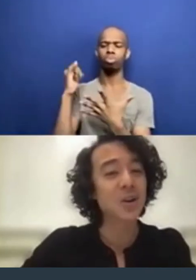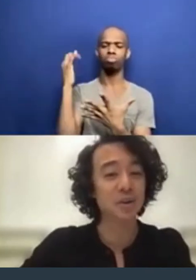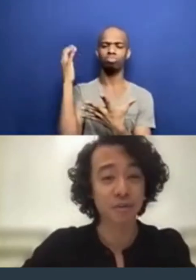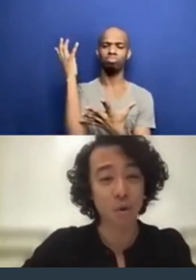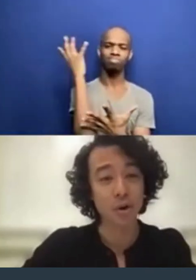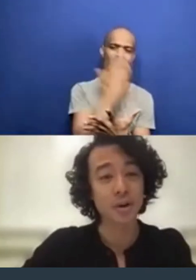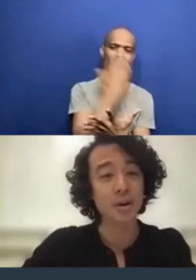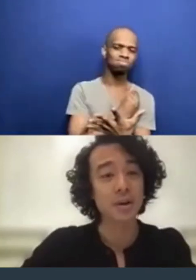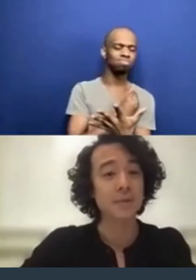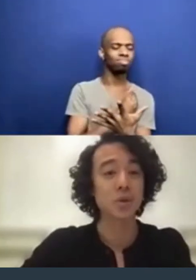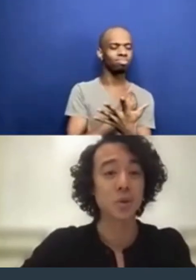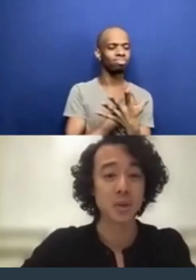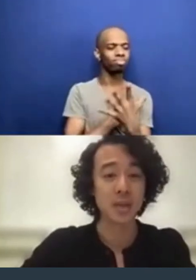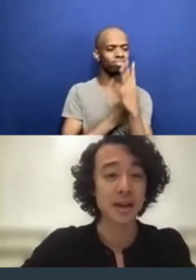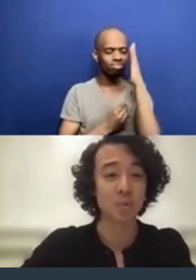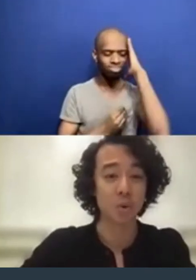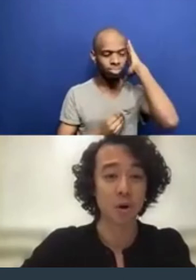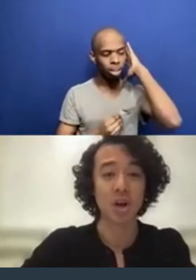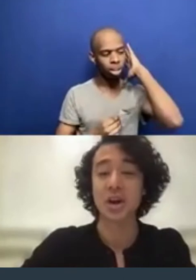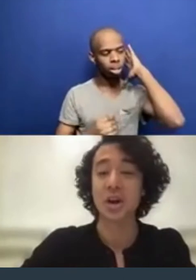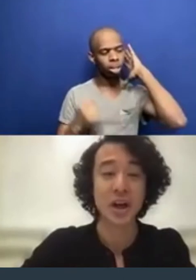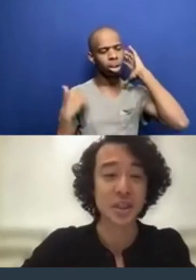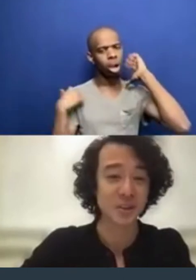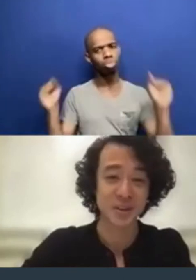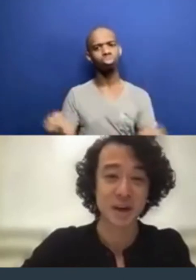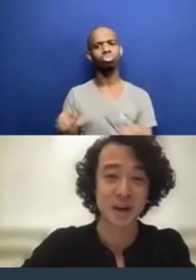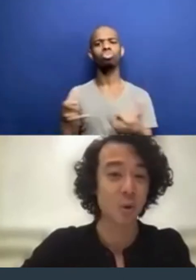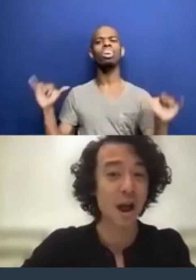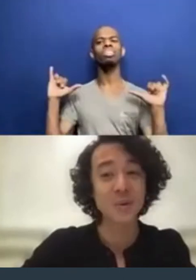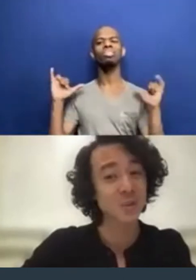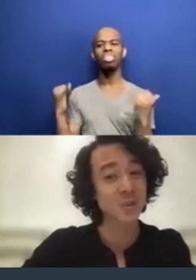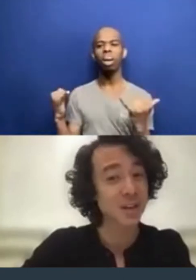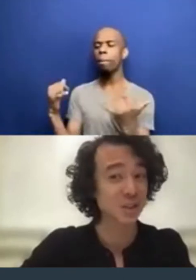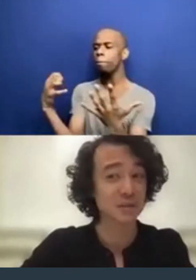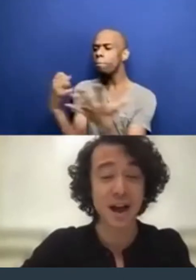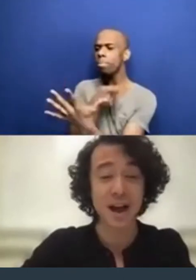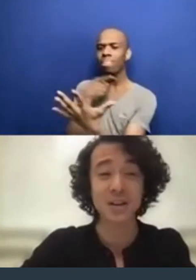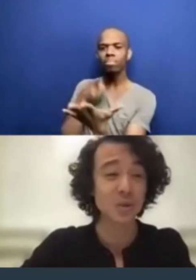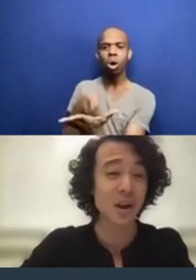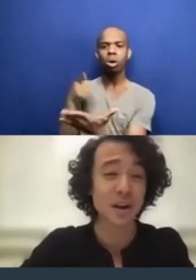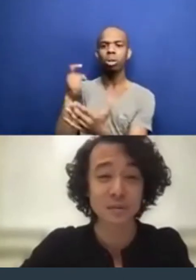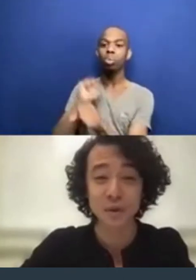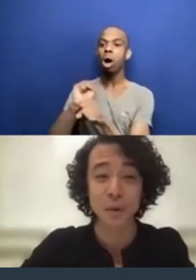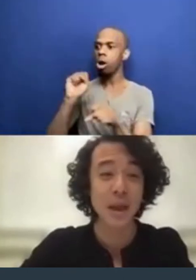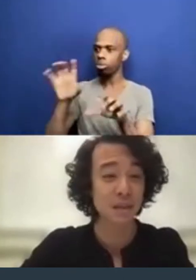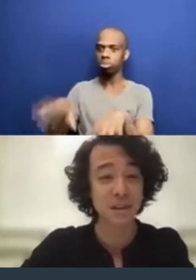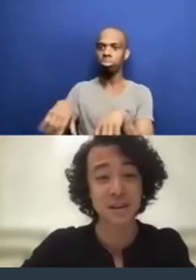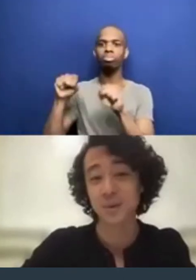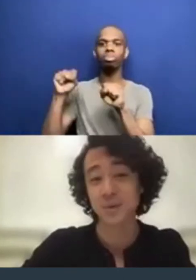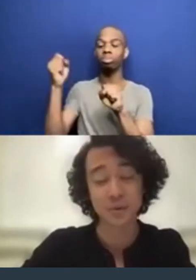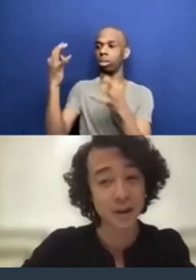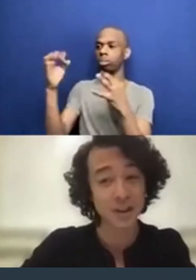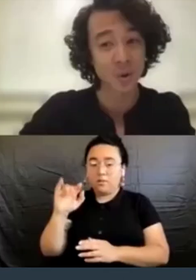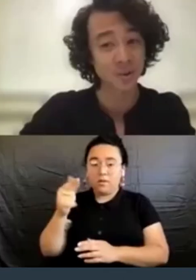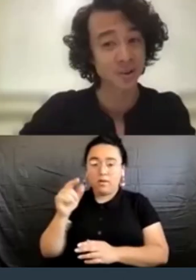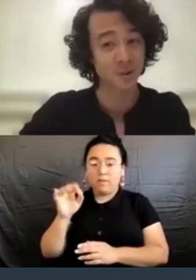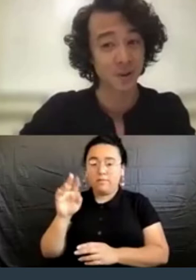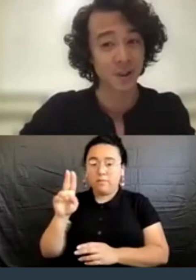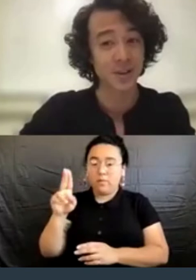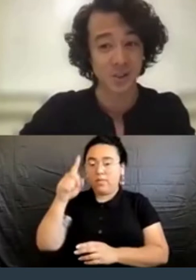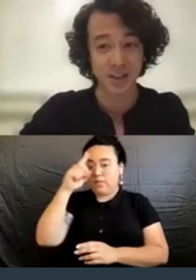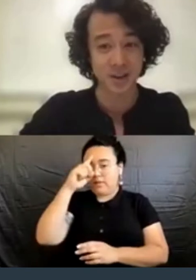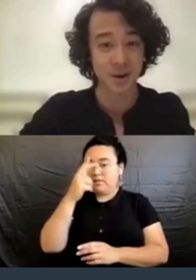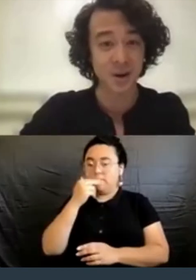I could afford to yet work another job where I was asked if I knew Kung Fu and think it was funny, only